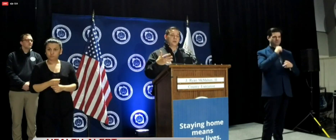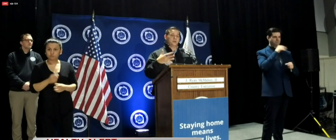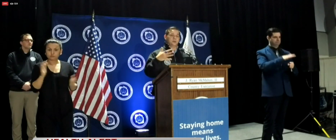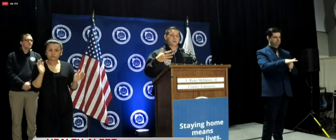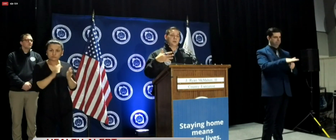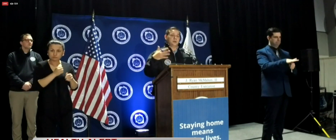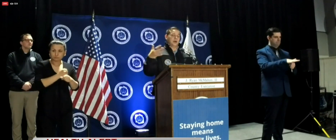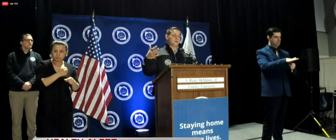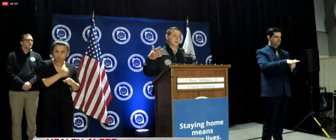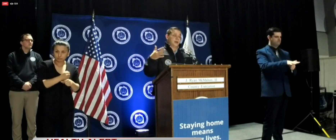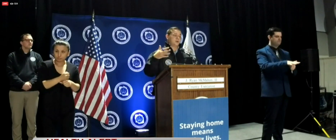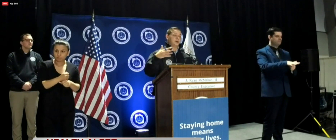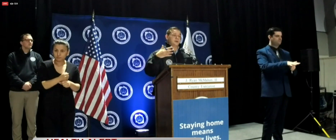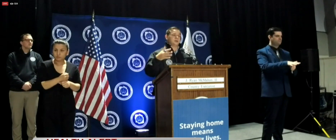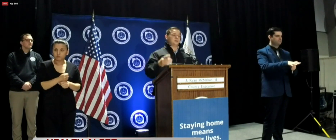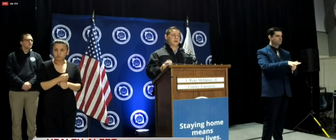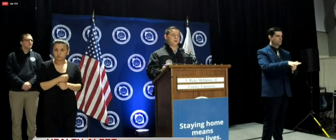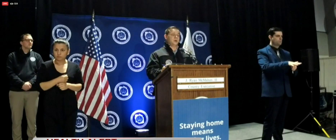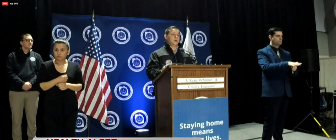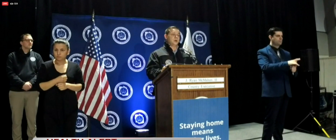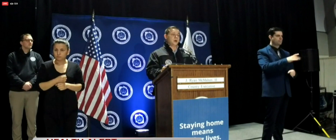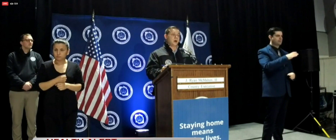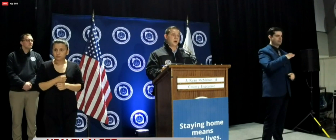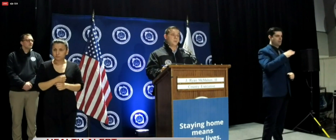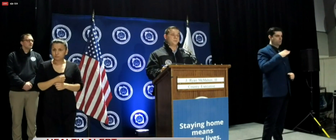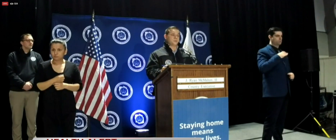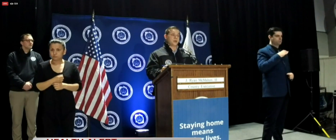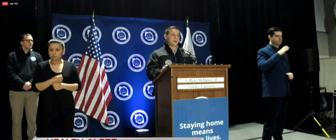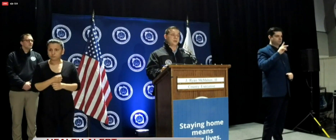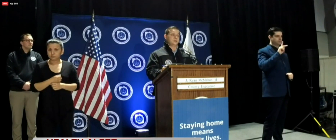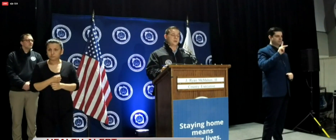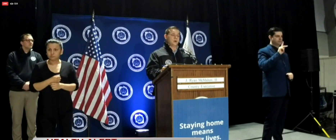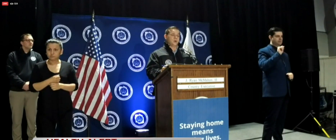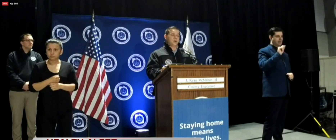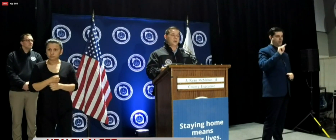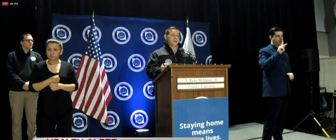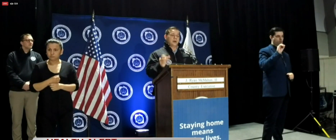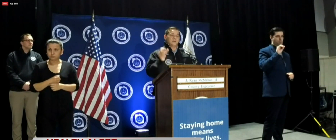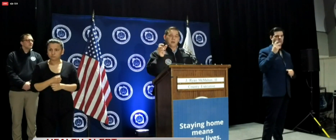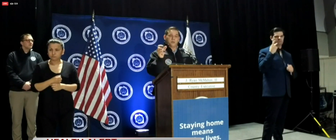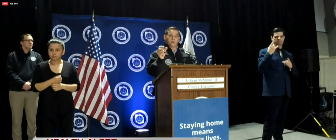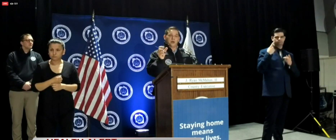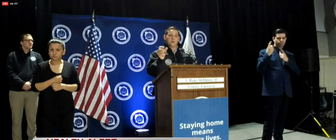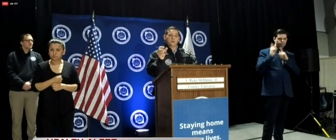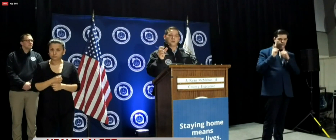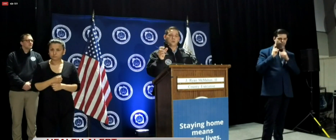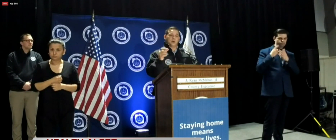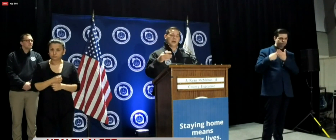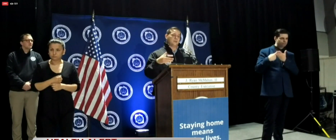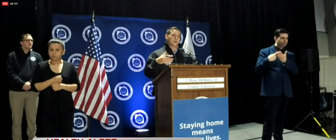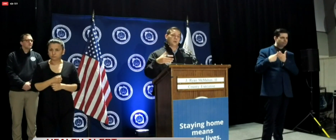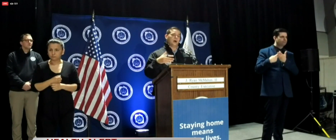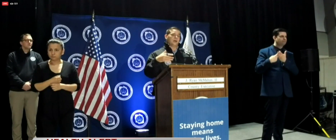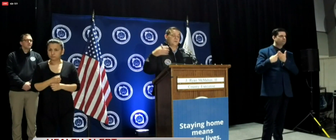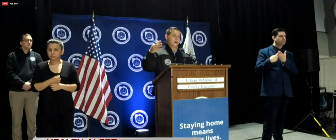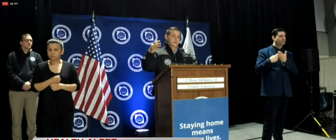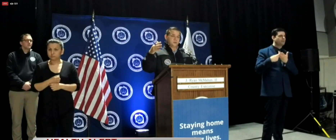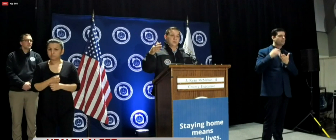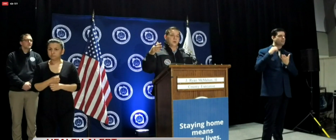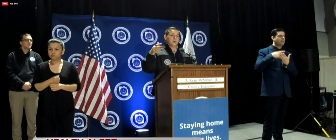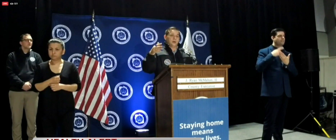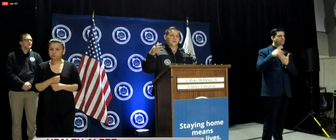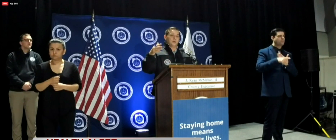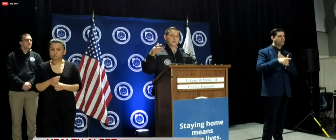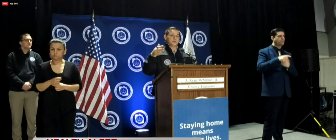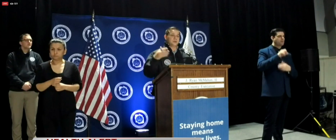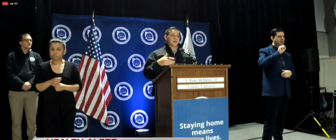That's one of the things Congressman Katko and I talked about. And so you have that program, which is what anybody who qualifies should really